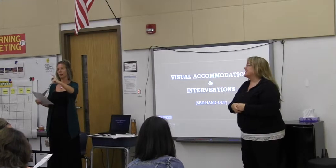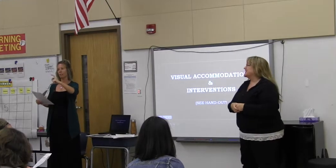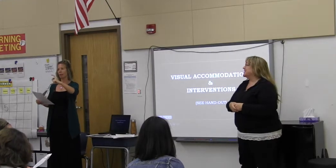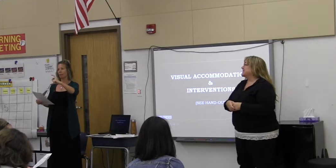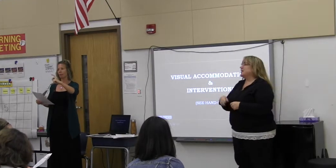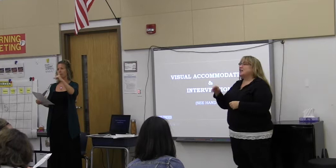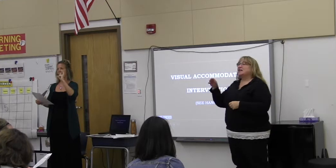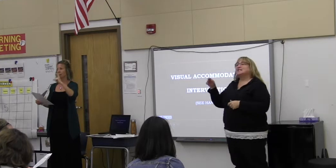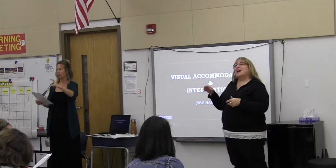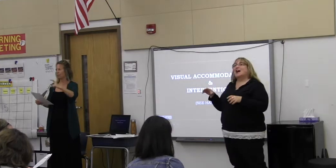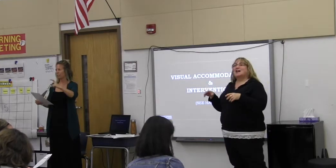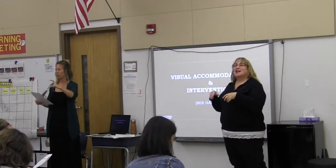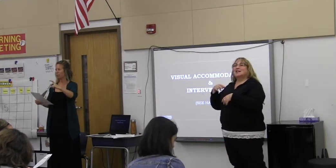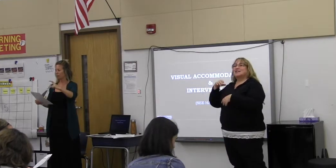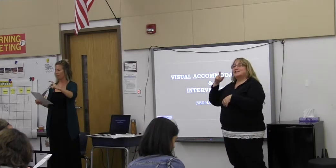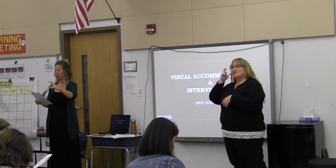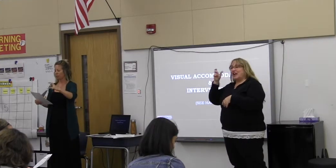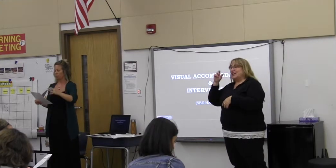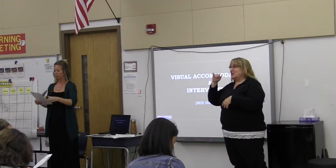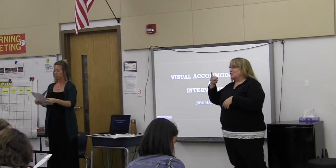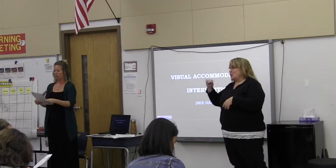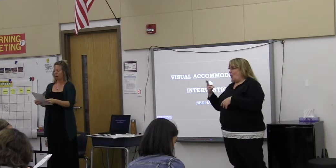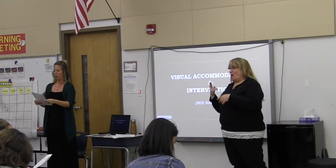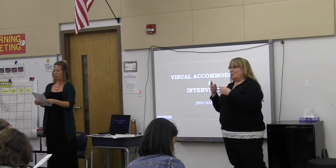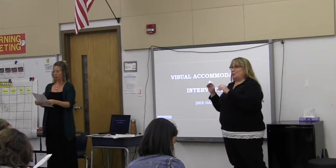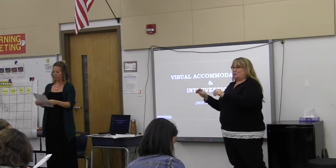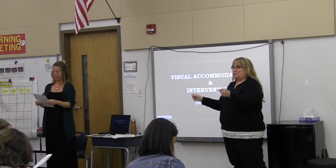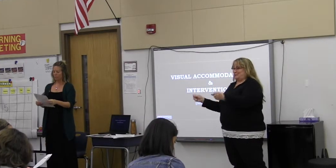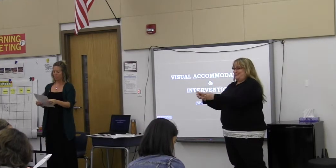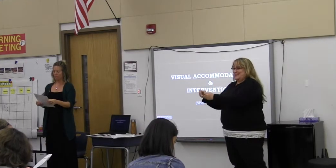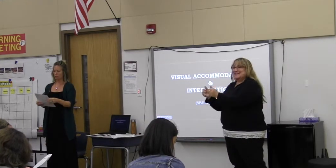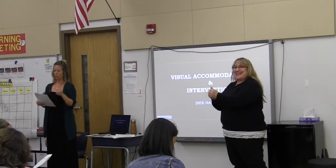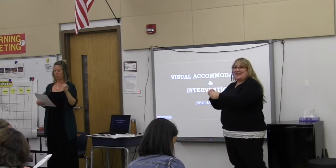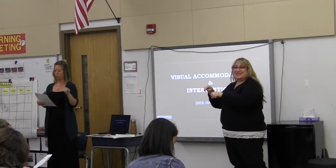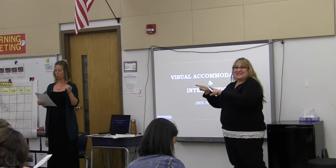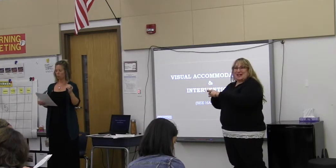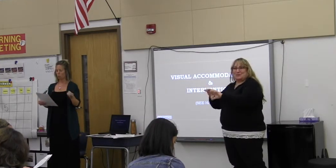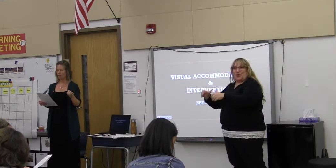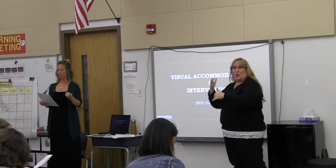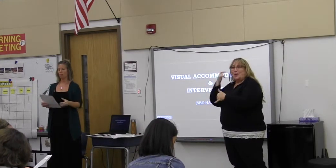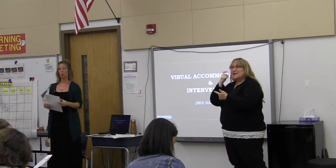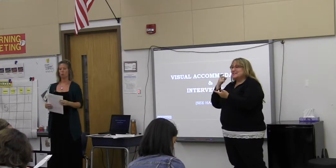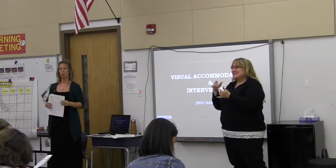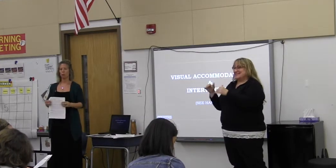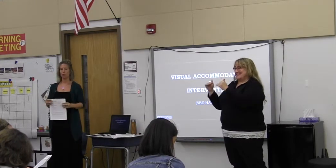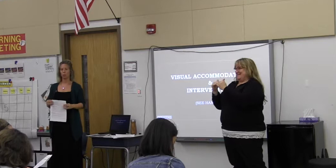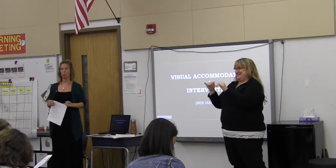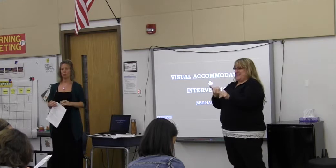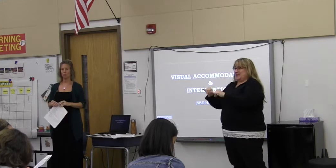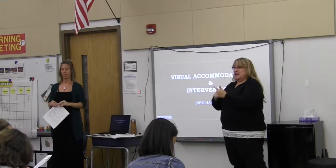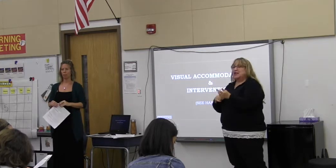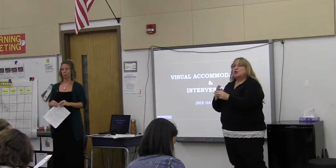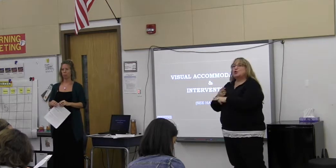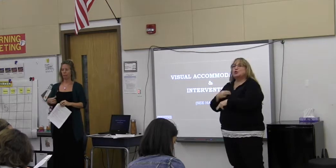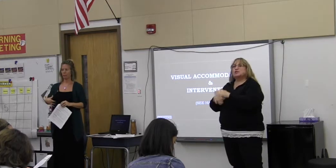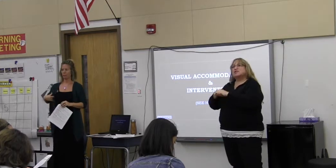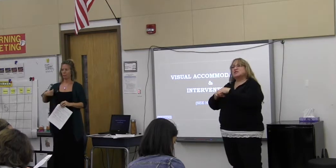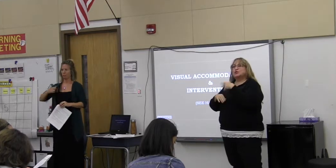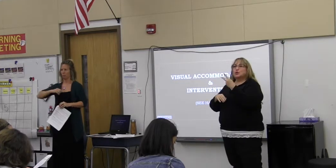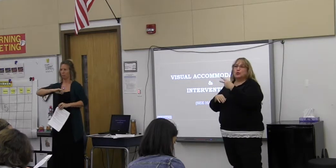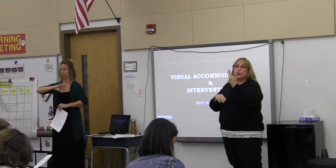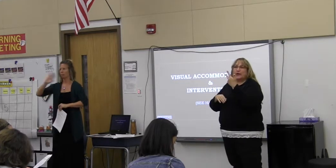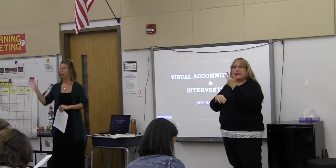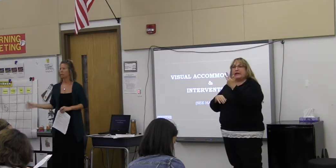lumped Jaden and Johan together because they're very similar in what they do. With these guys, use toys with no more than 2 or 3